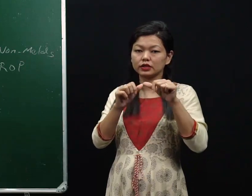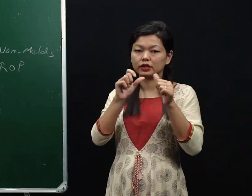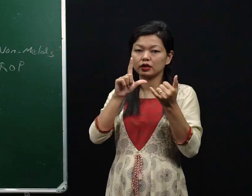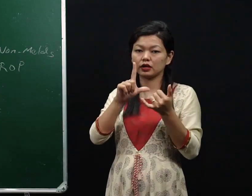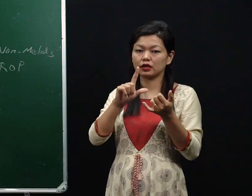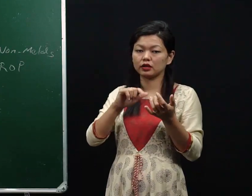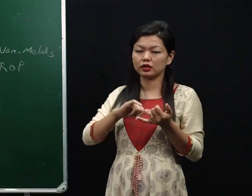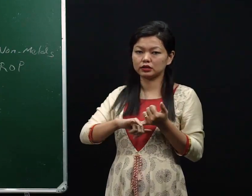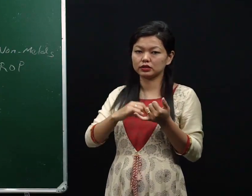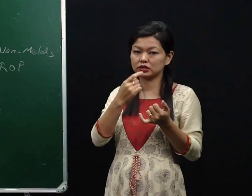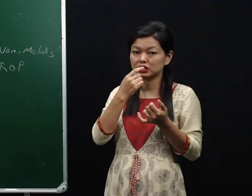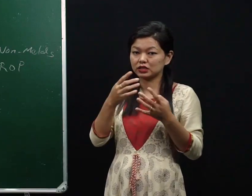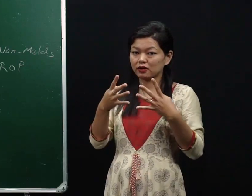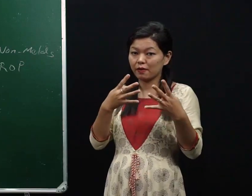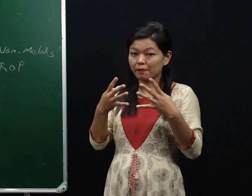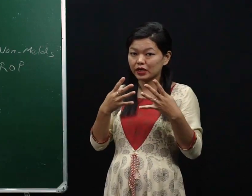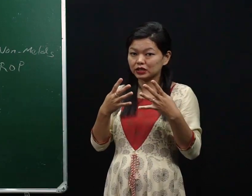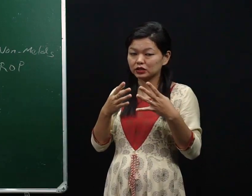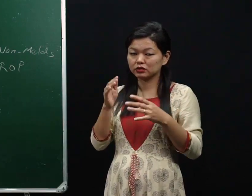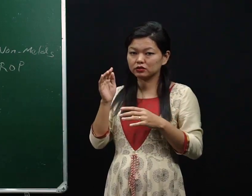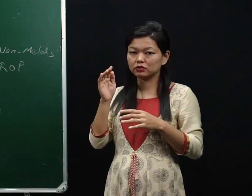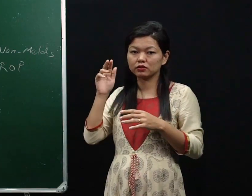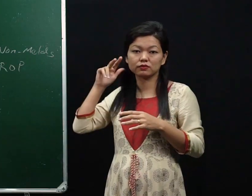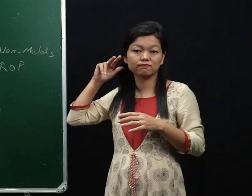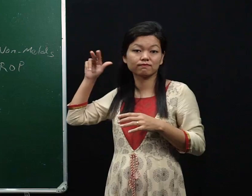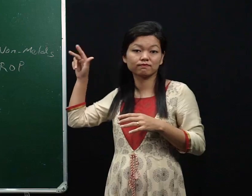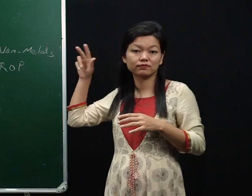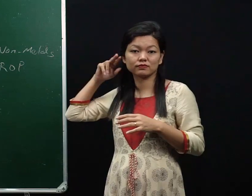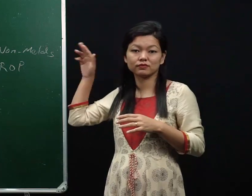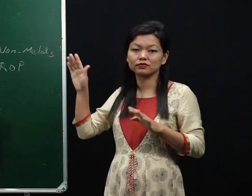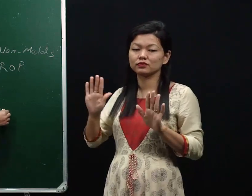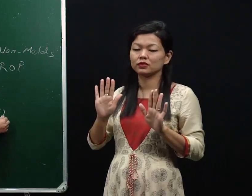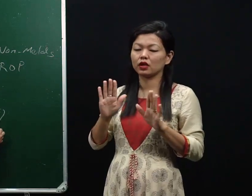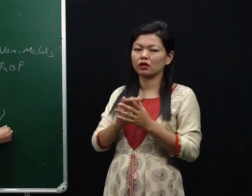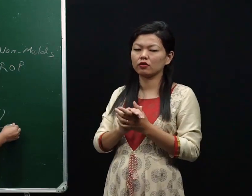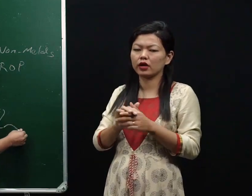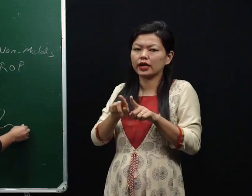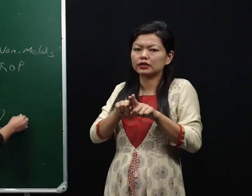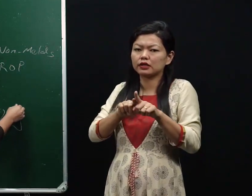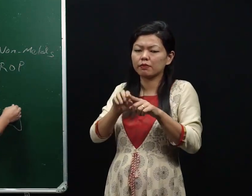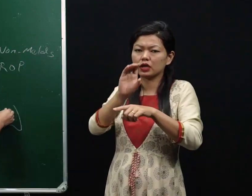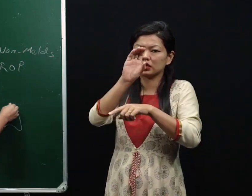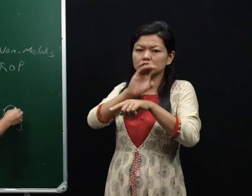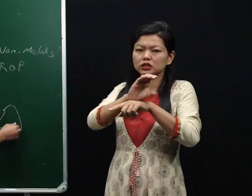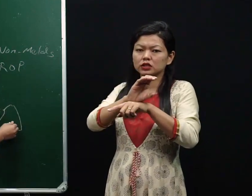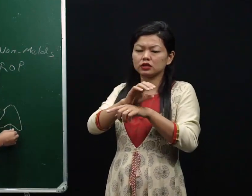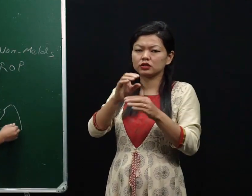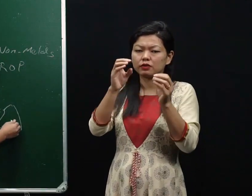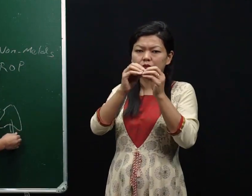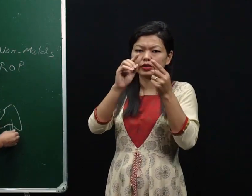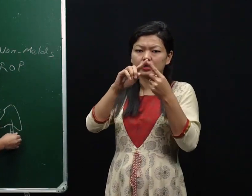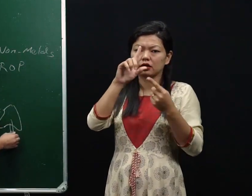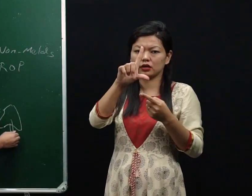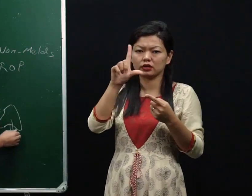you observed like a church bell, a school bell, right? It is made of this like metal, right? And then you'll